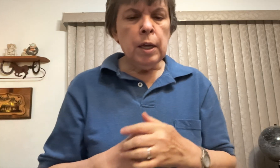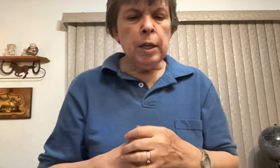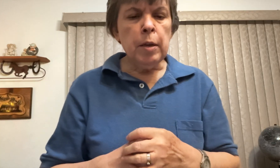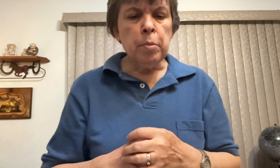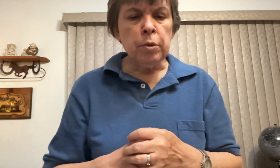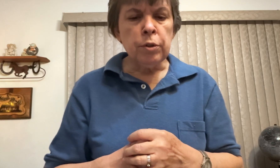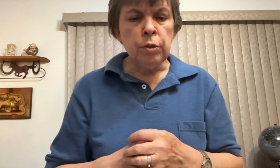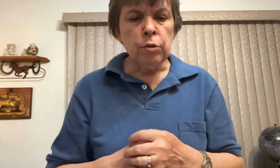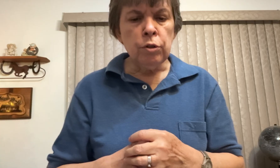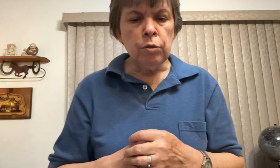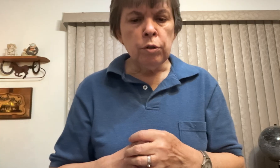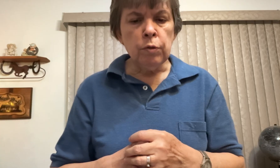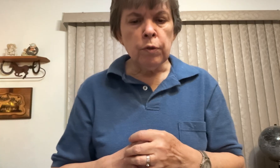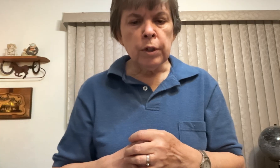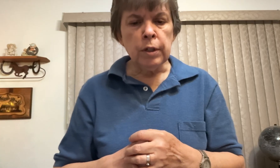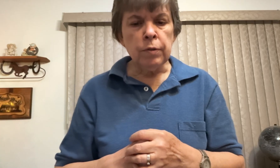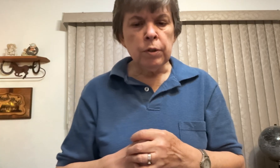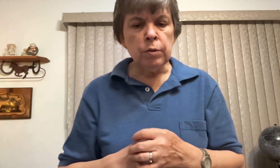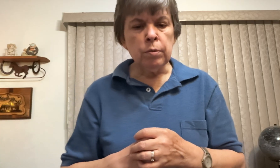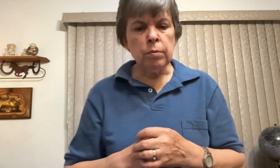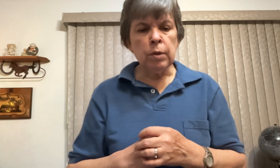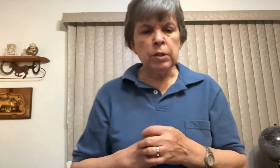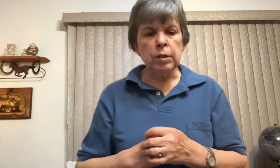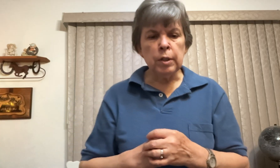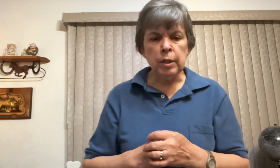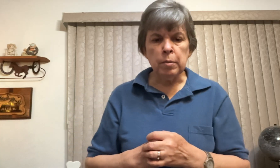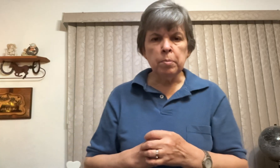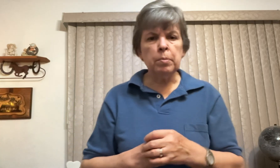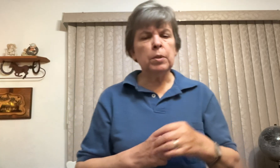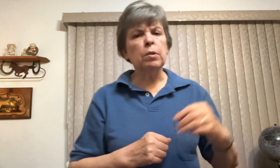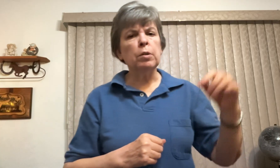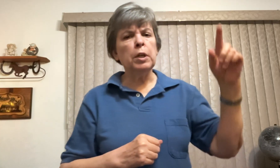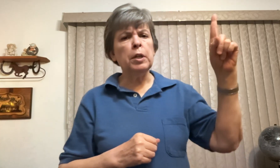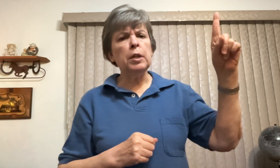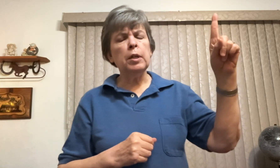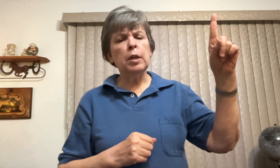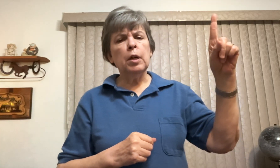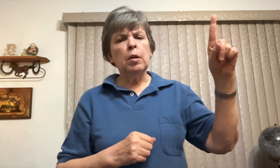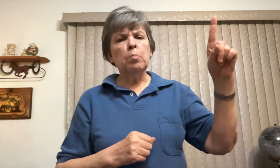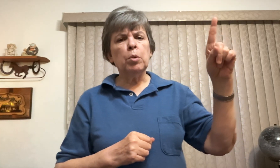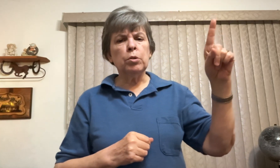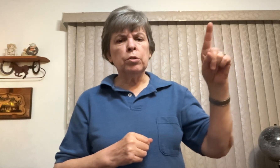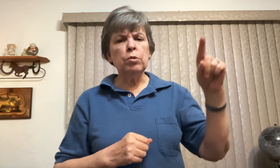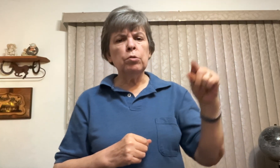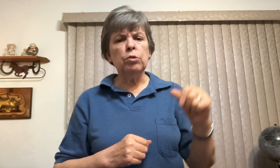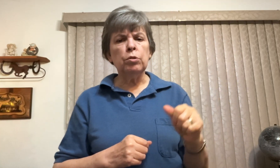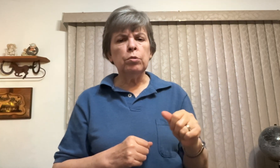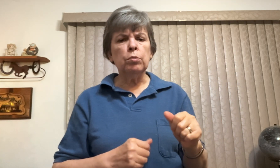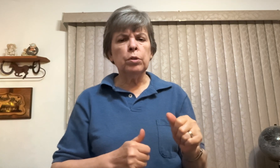He pursues you to forgive you. Rest in him. So he pursues you.